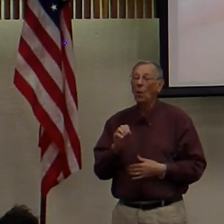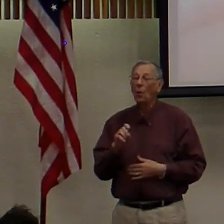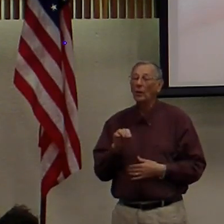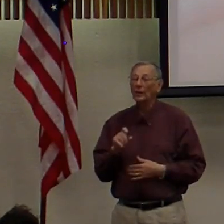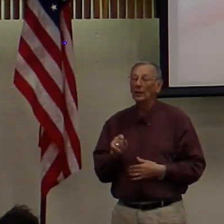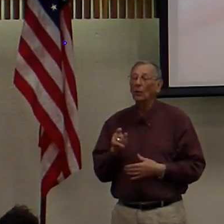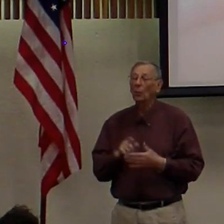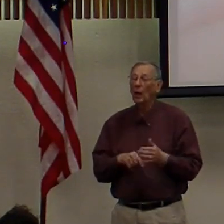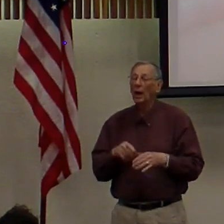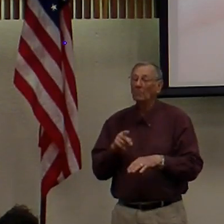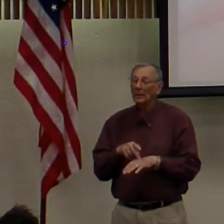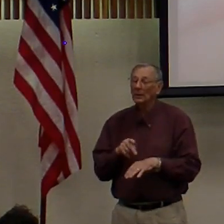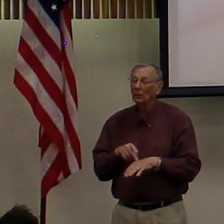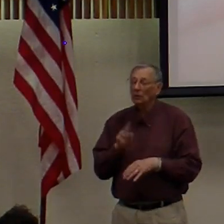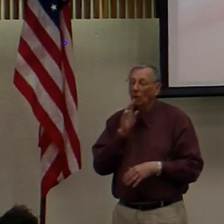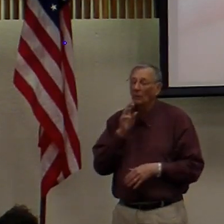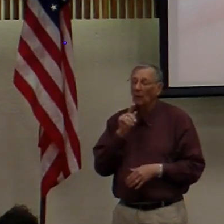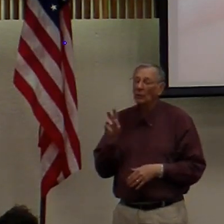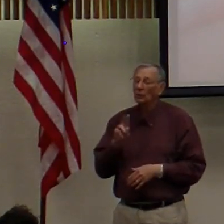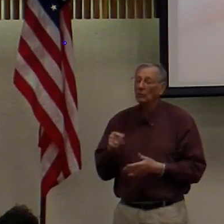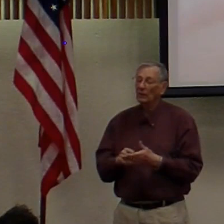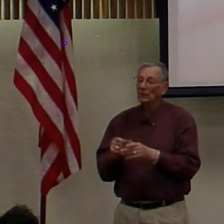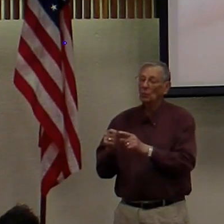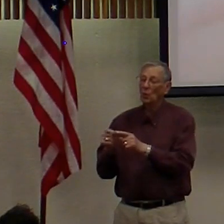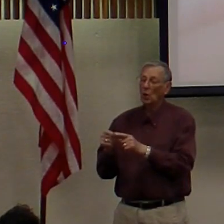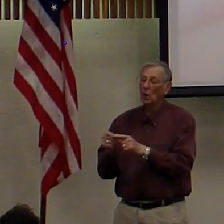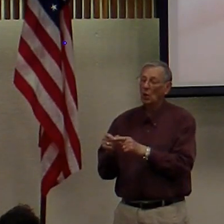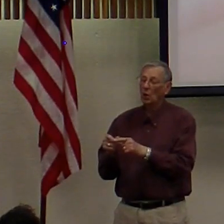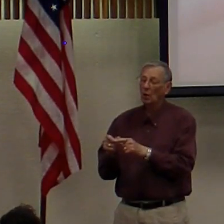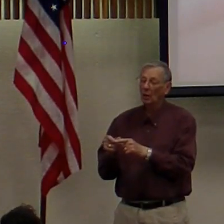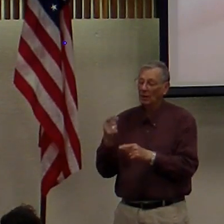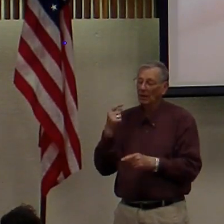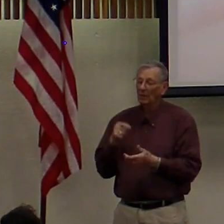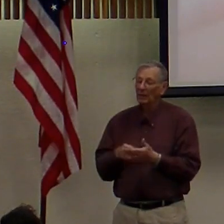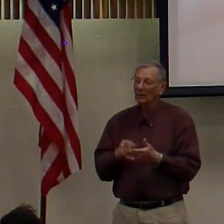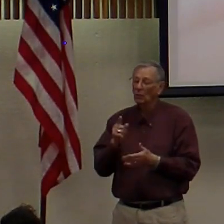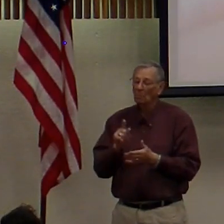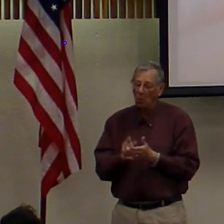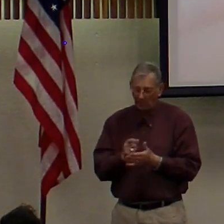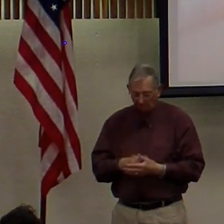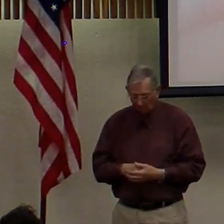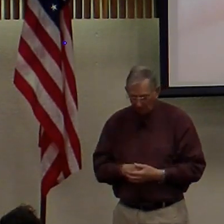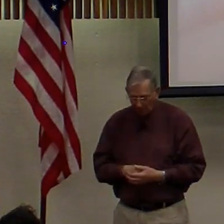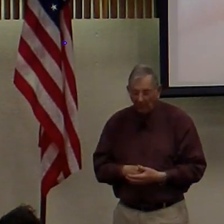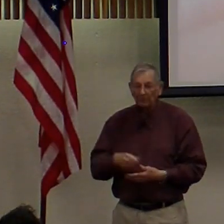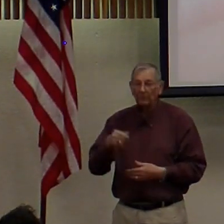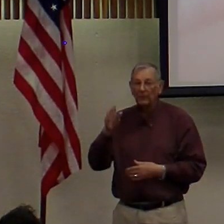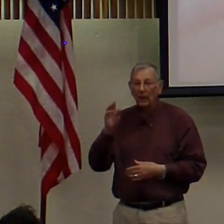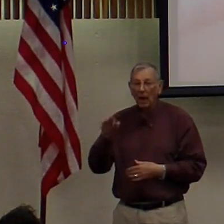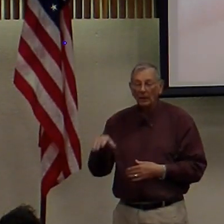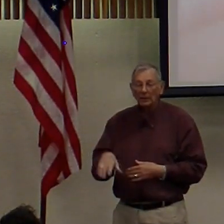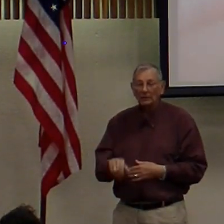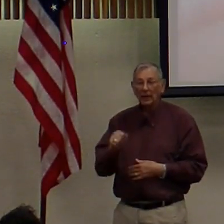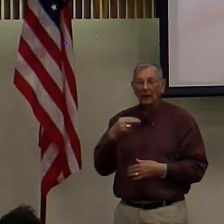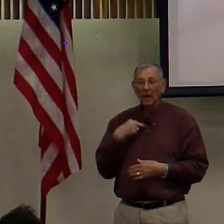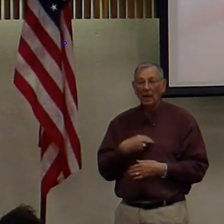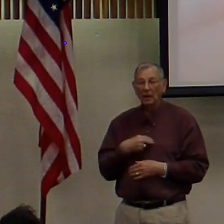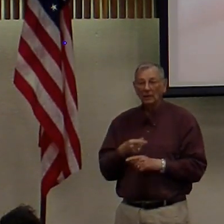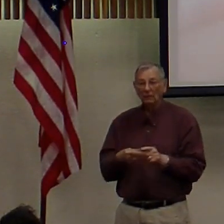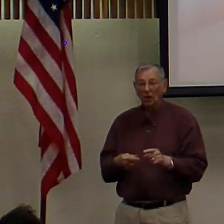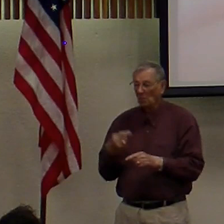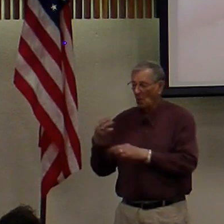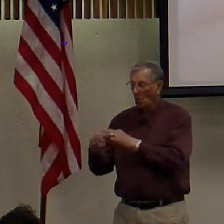what Peter is getting at when he uses this word. Think about this just for a moment. God has taken us